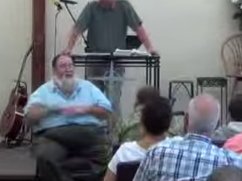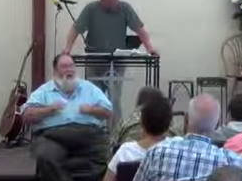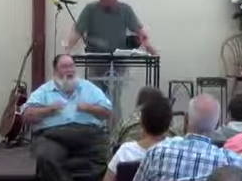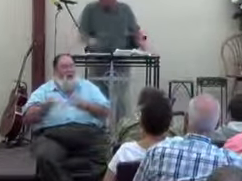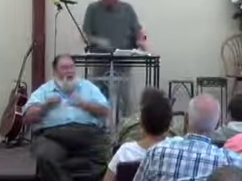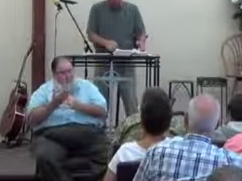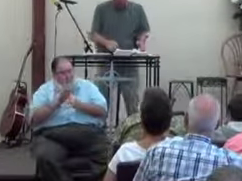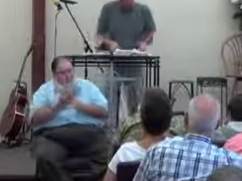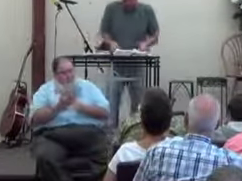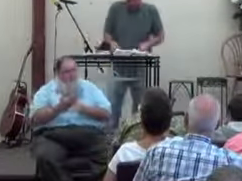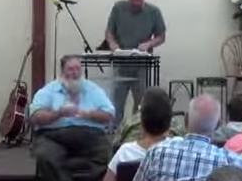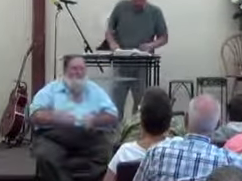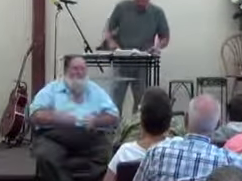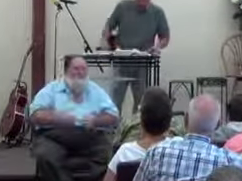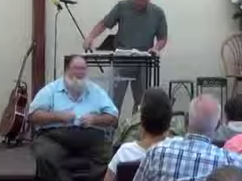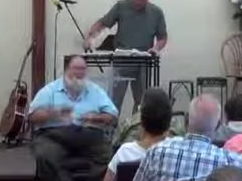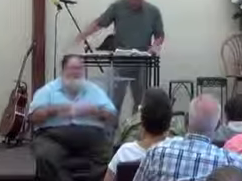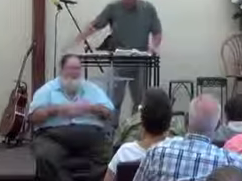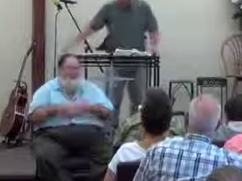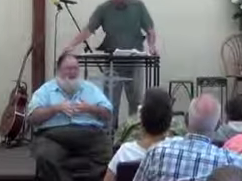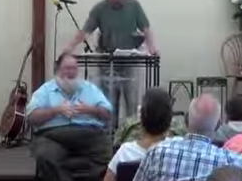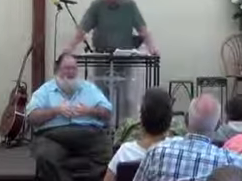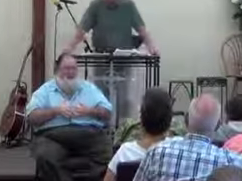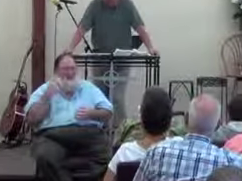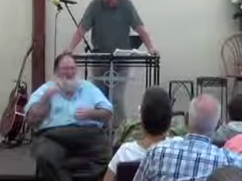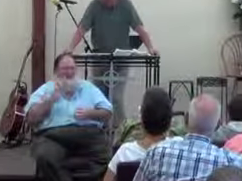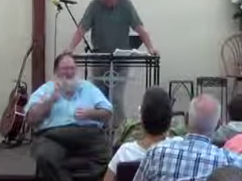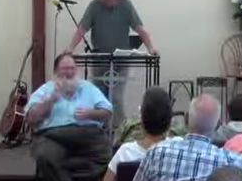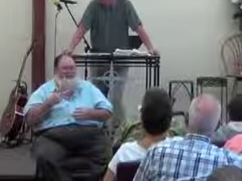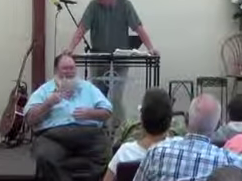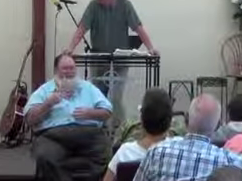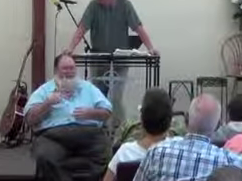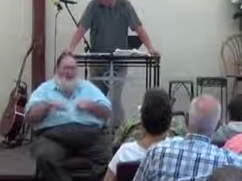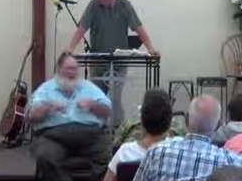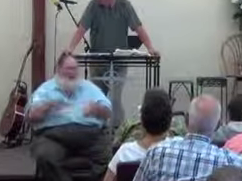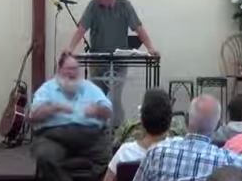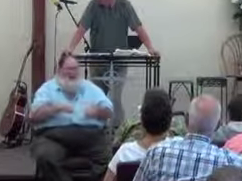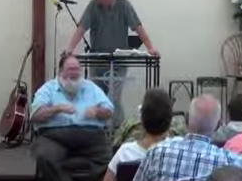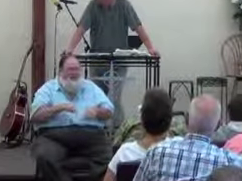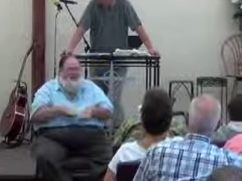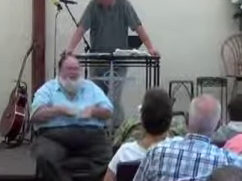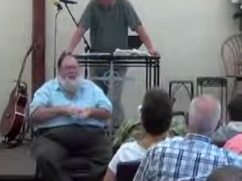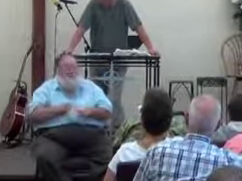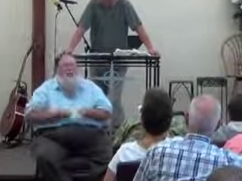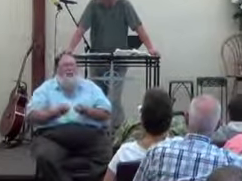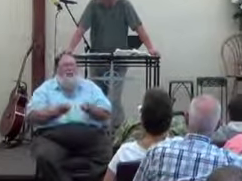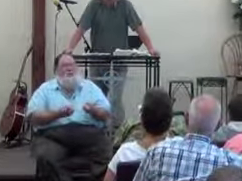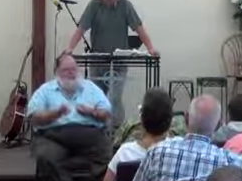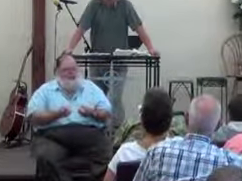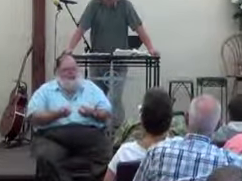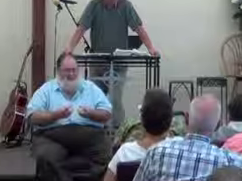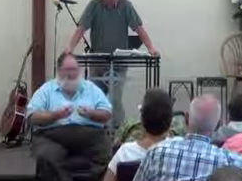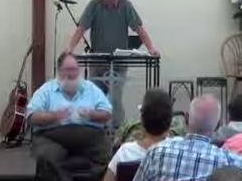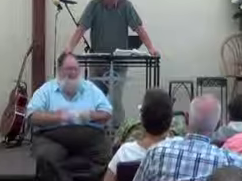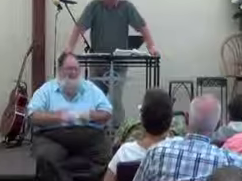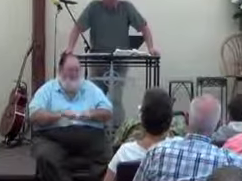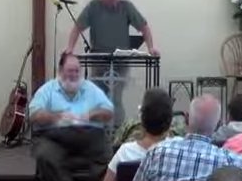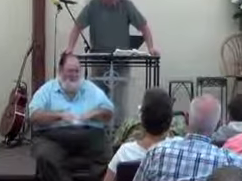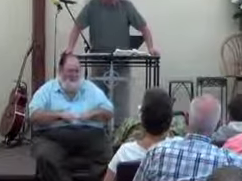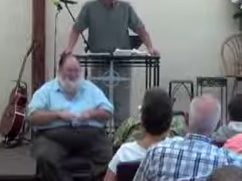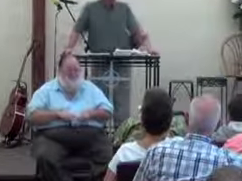know, most importantly, I think that, unfortunately, we forgot who this country was founded on at times. You know, we